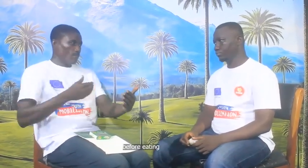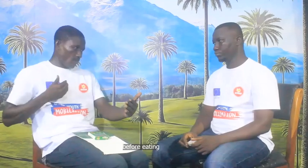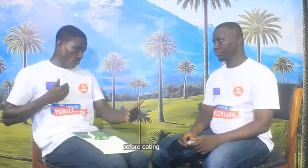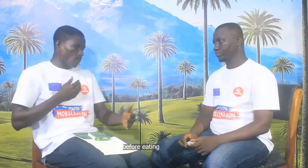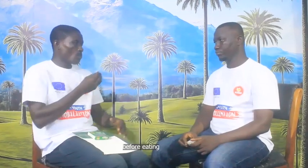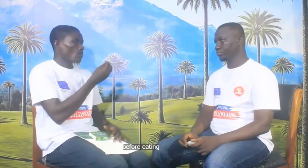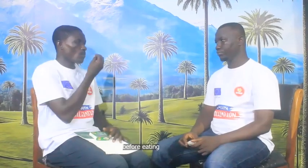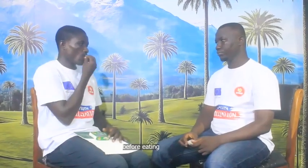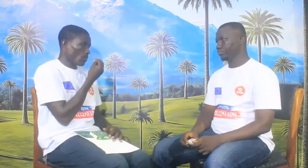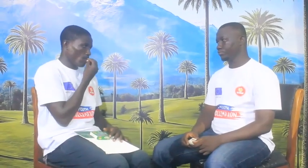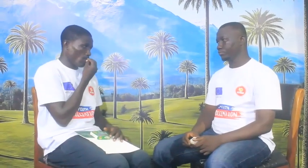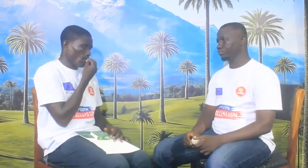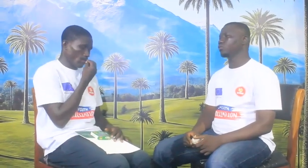before eating.